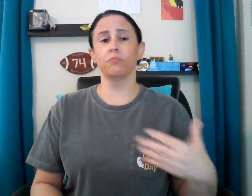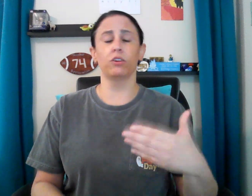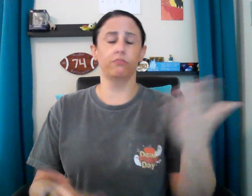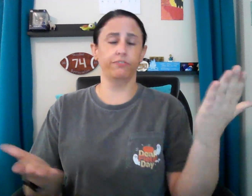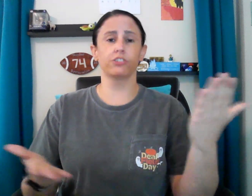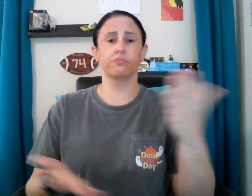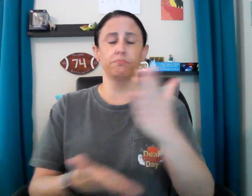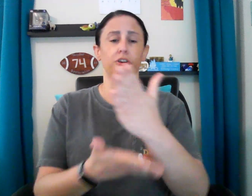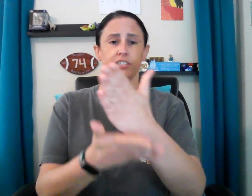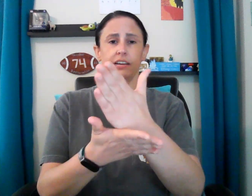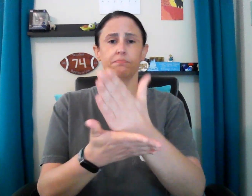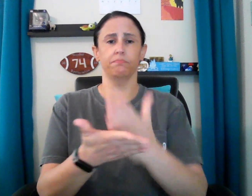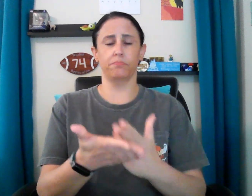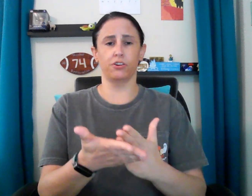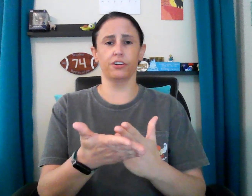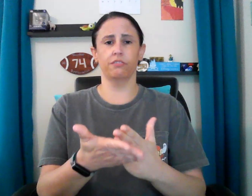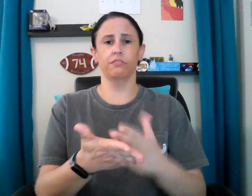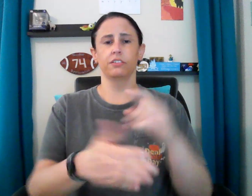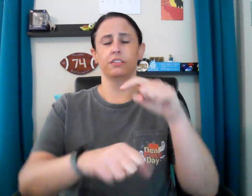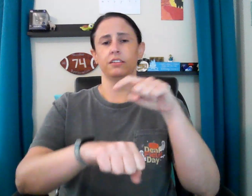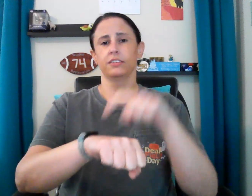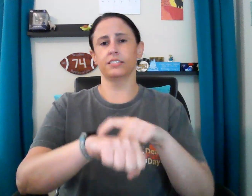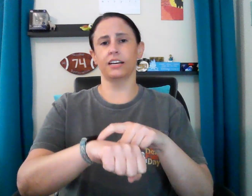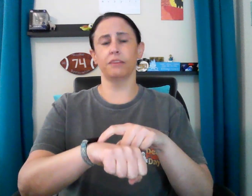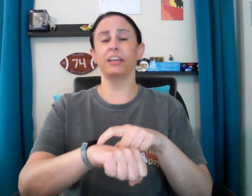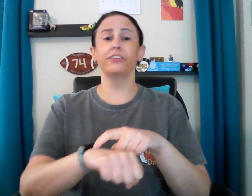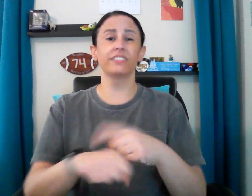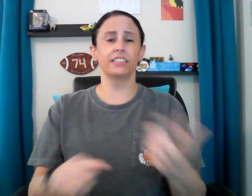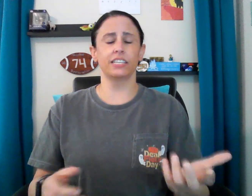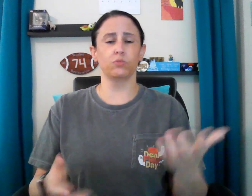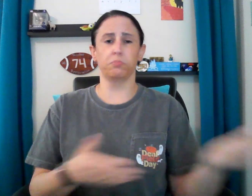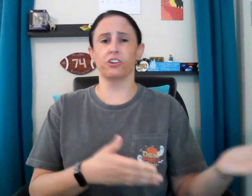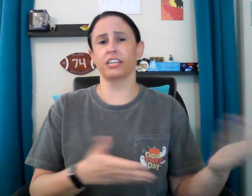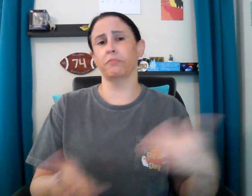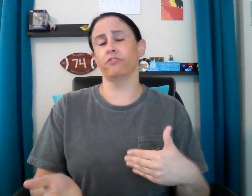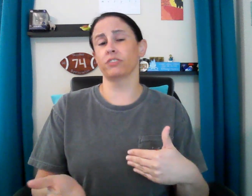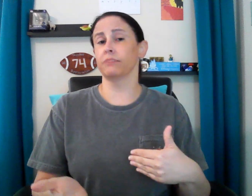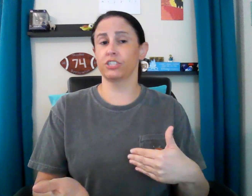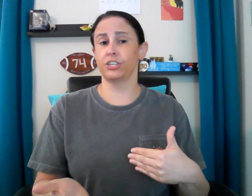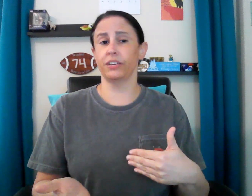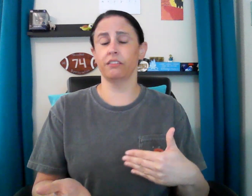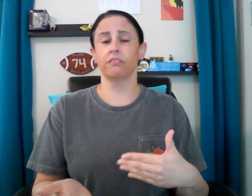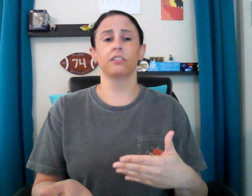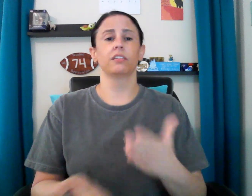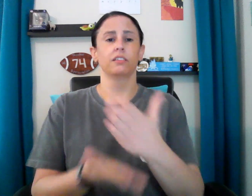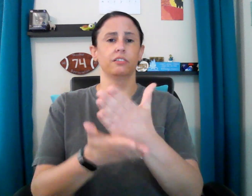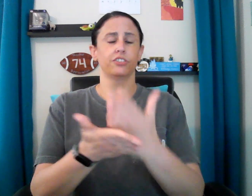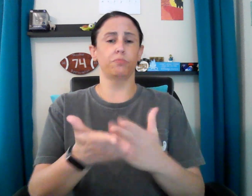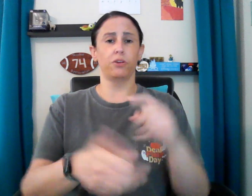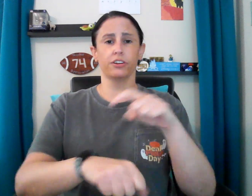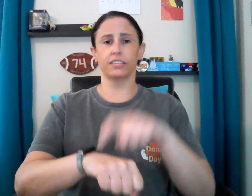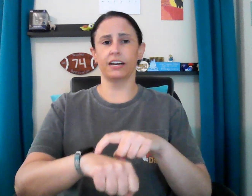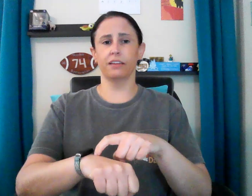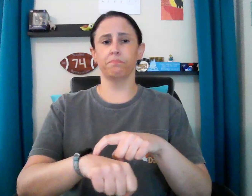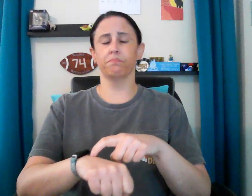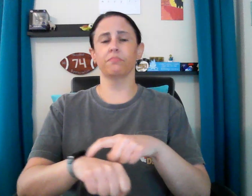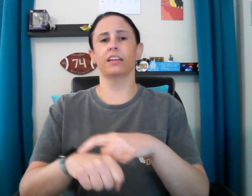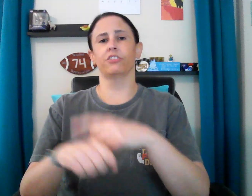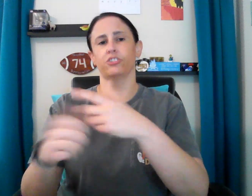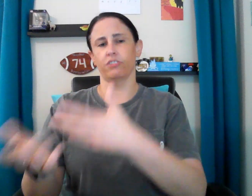well, first part-time, part-time, and you've seen these with part-time and full-time student. So part-time, and they're talking